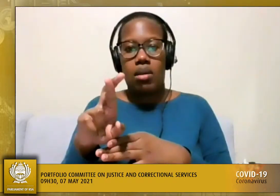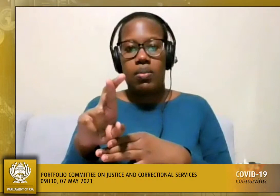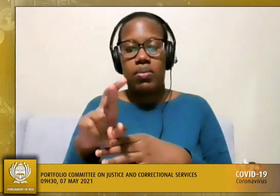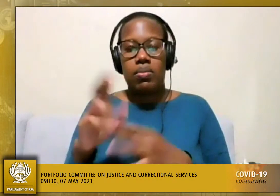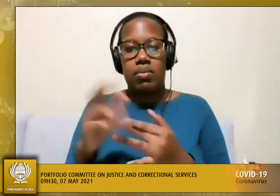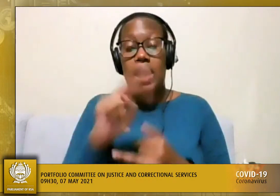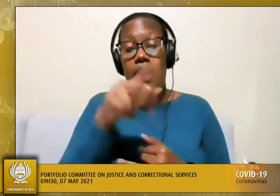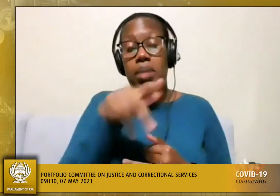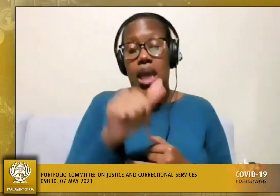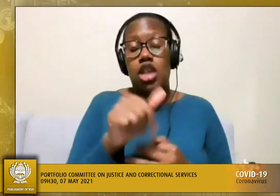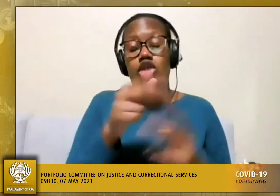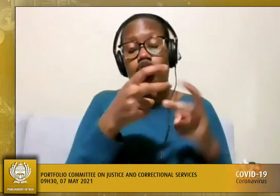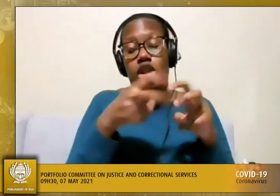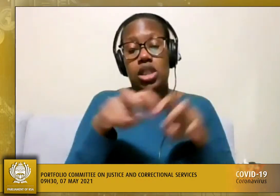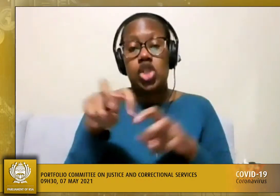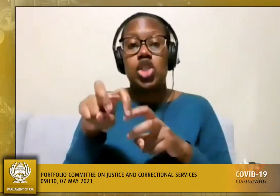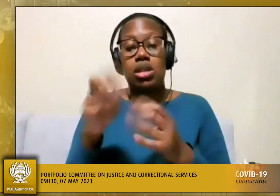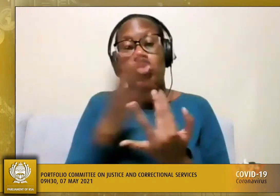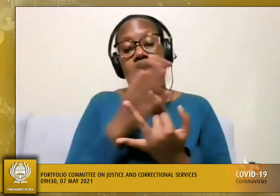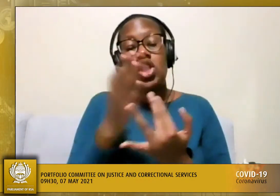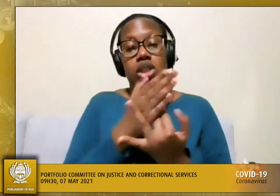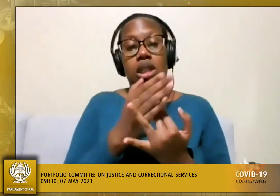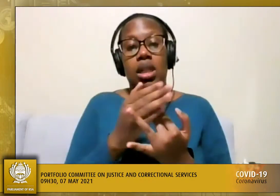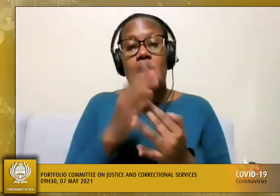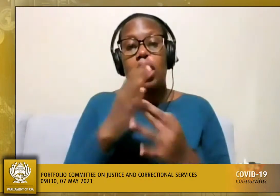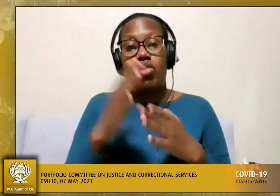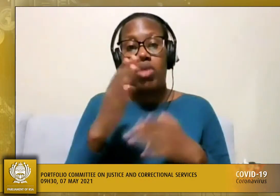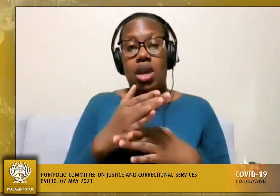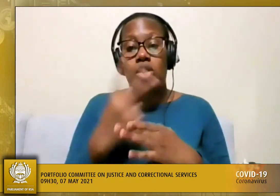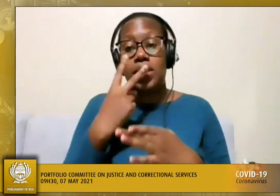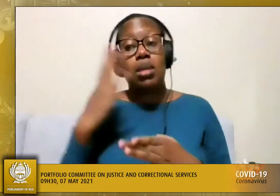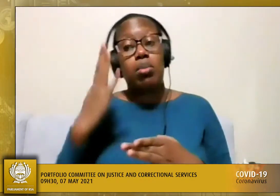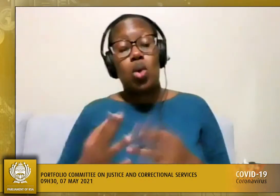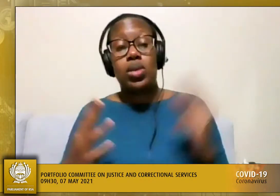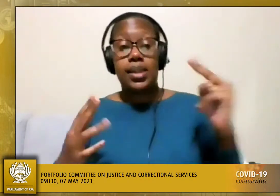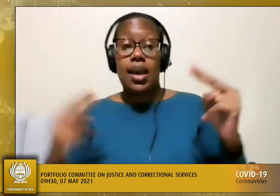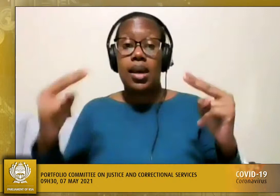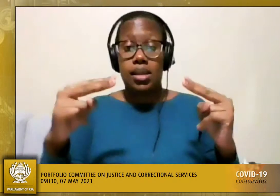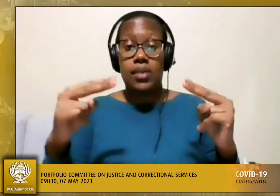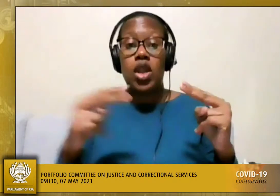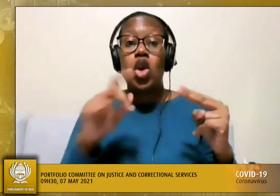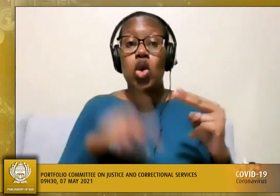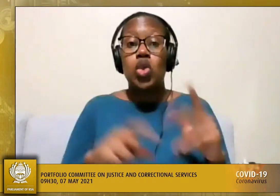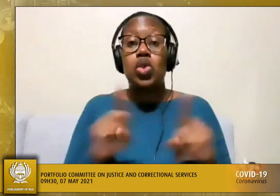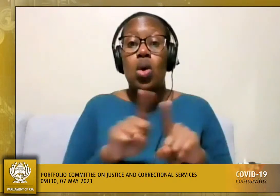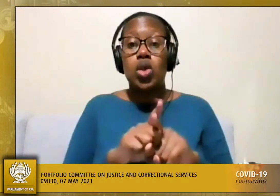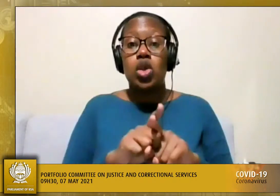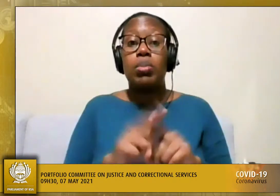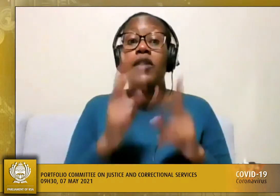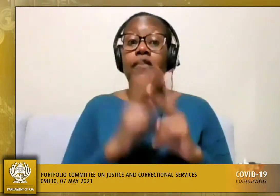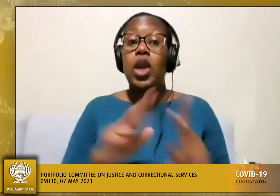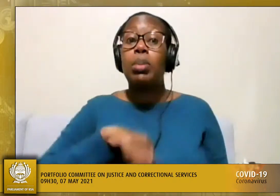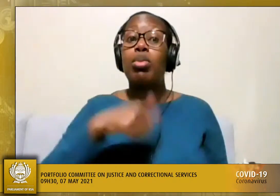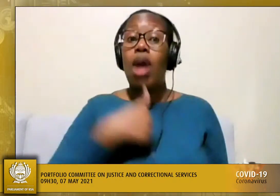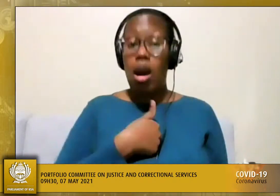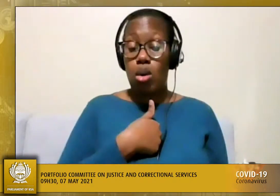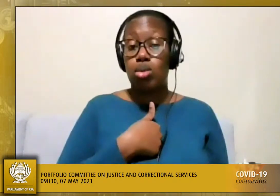and it could be seen both sides I think we should also be very proud